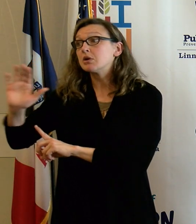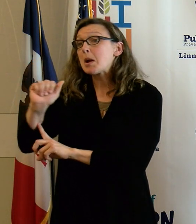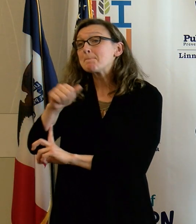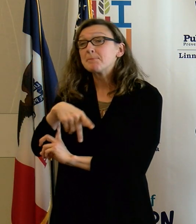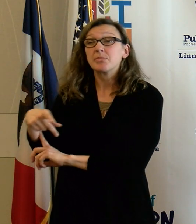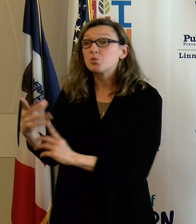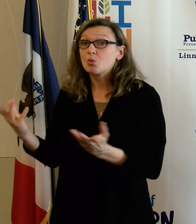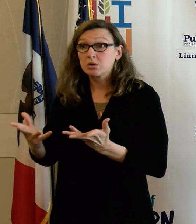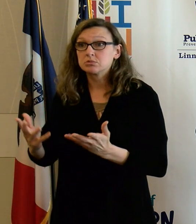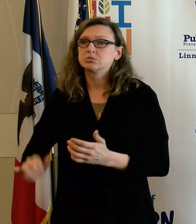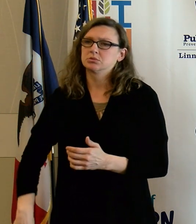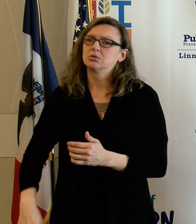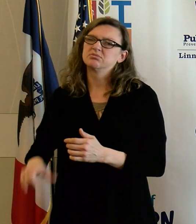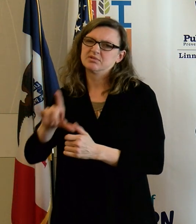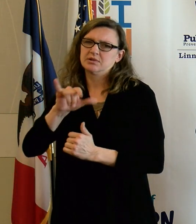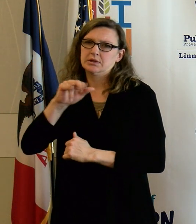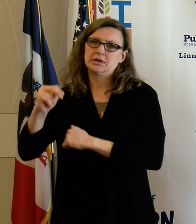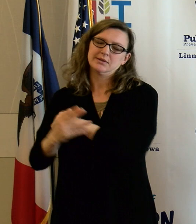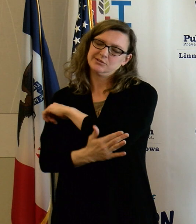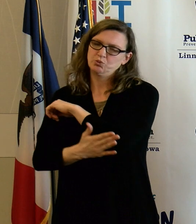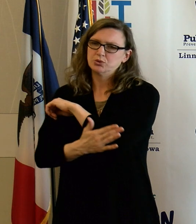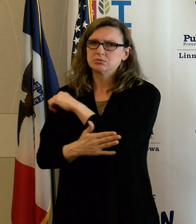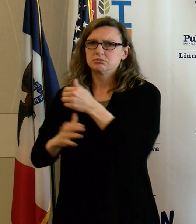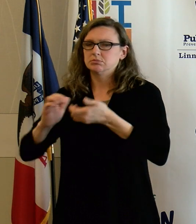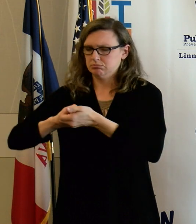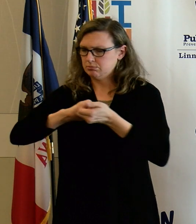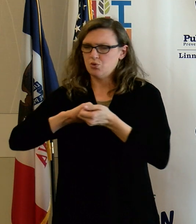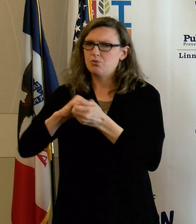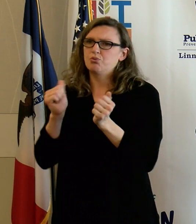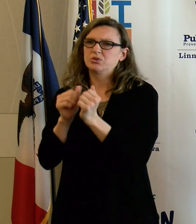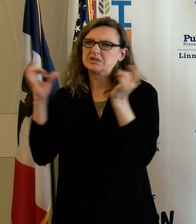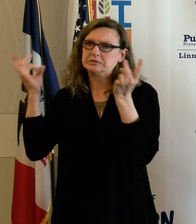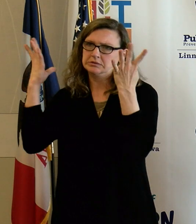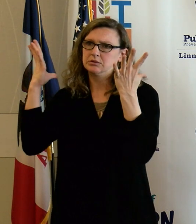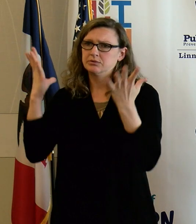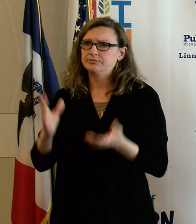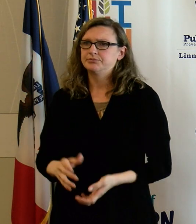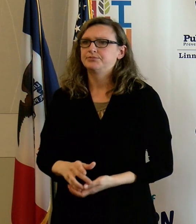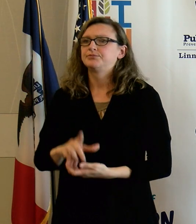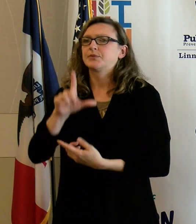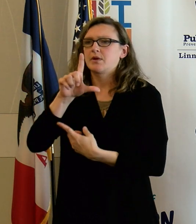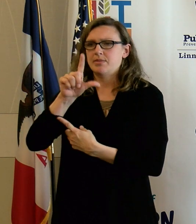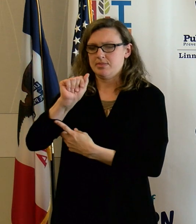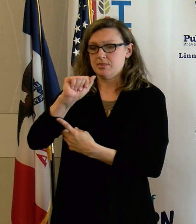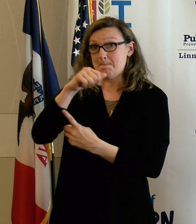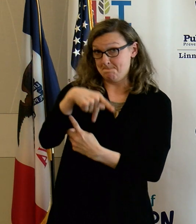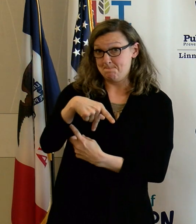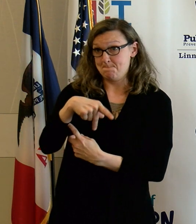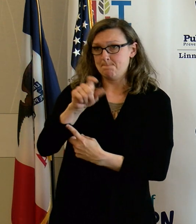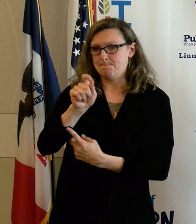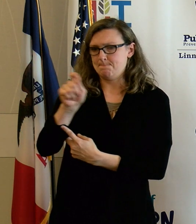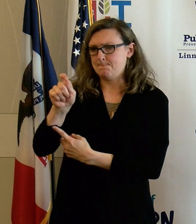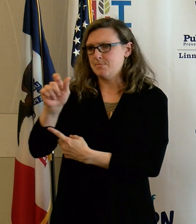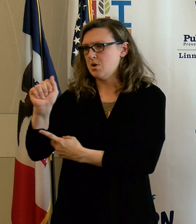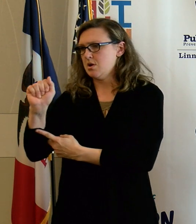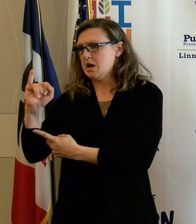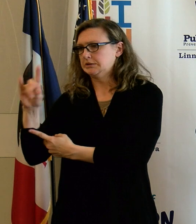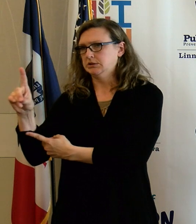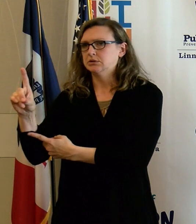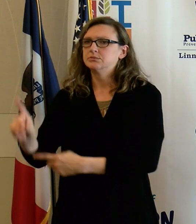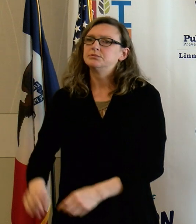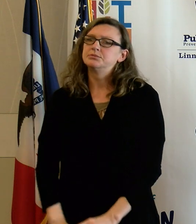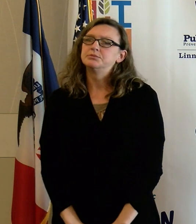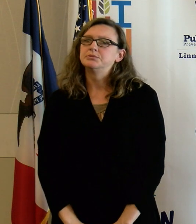with our community partners and have a message on behalf of Linn Area Partners Active in Disasters.